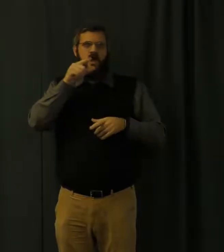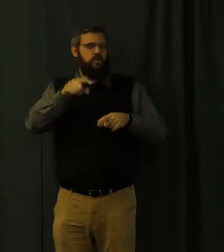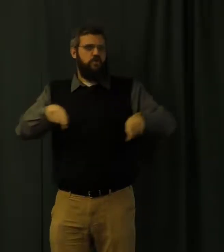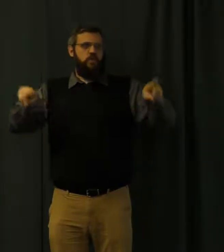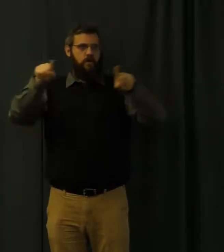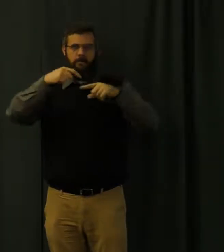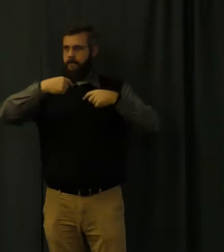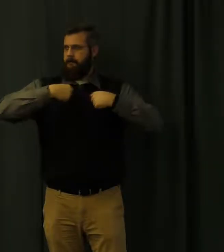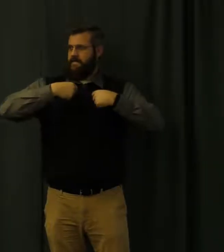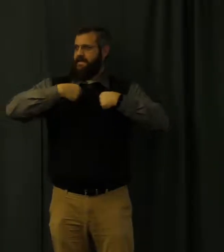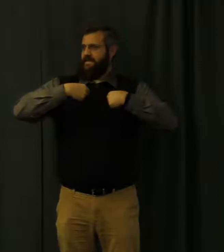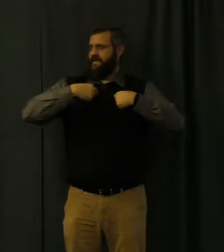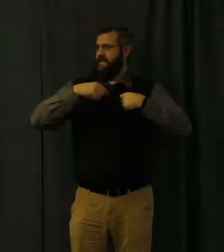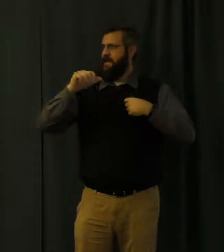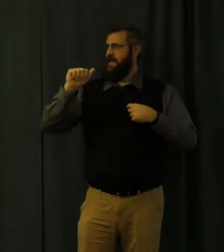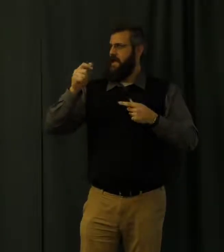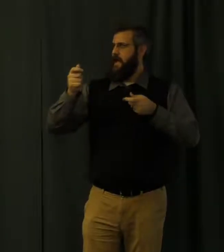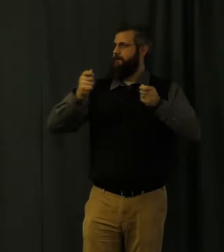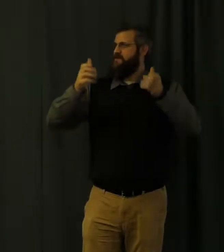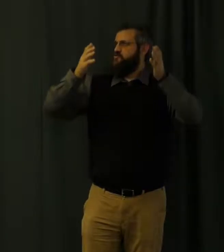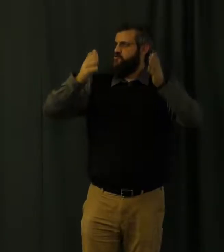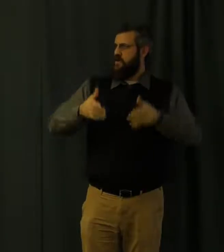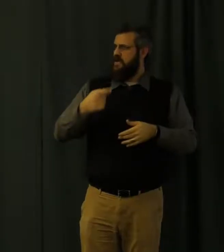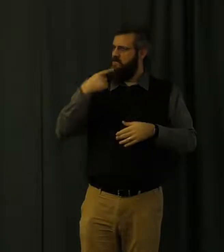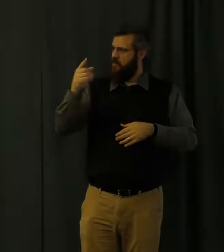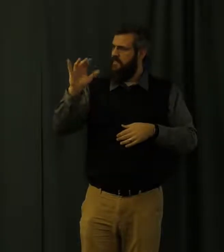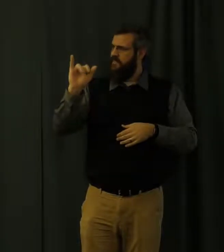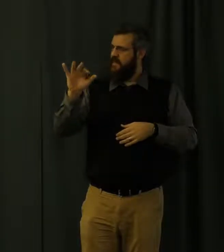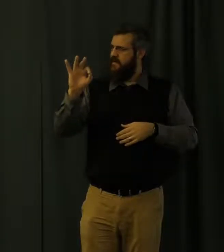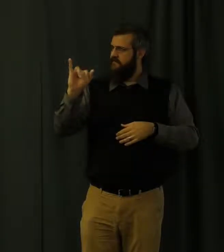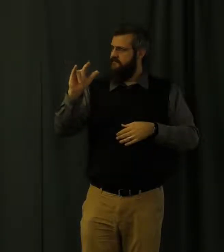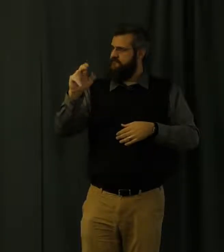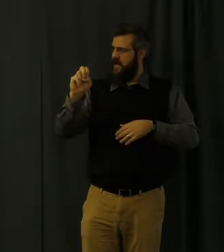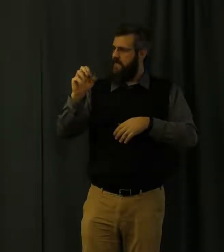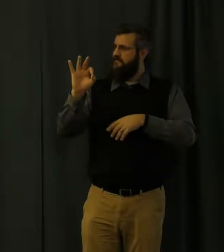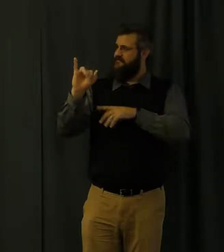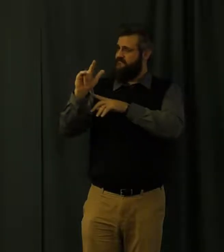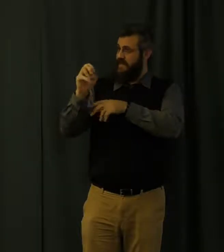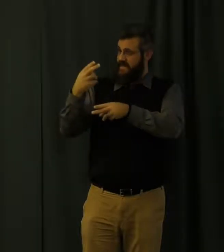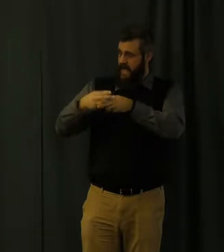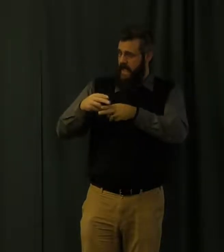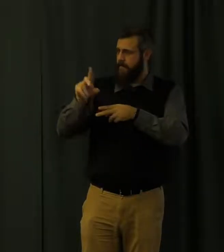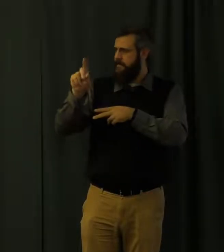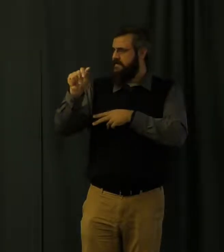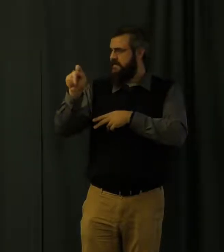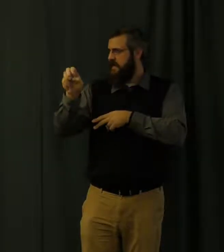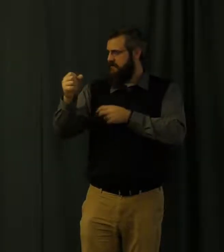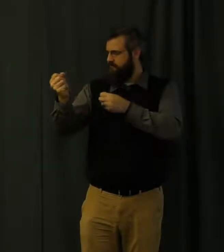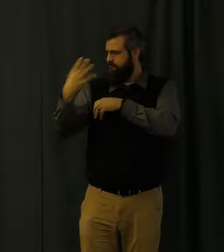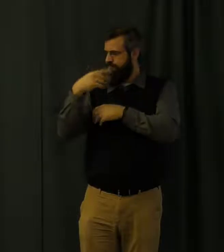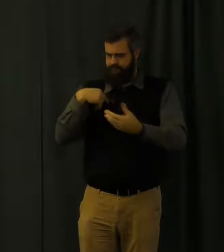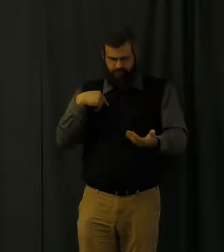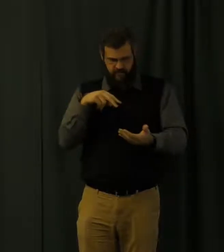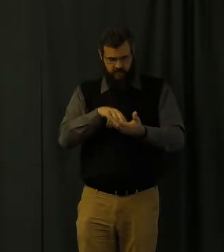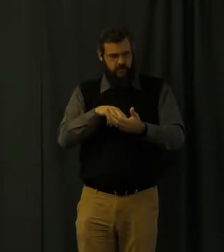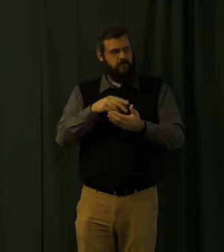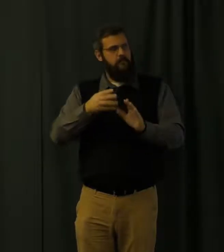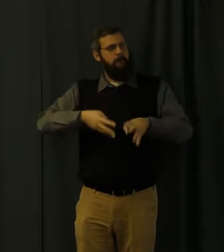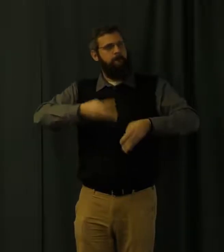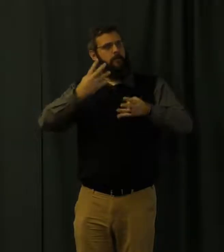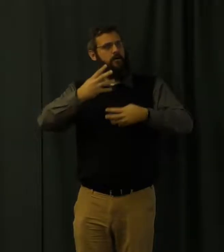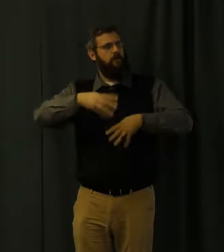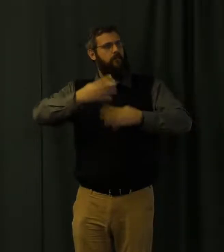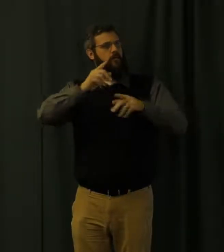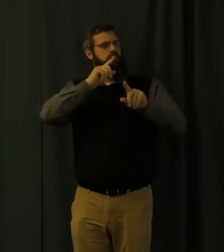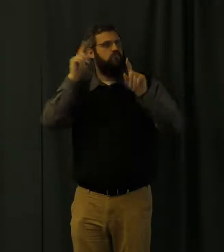like, the Google administrator, I said, give me the file name and the dates to when you think it happened. And he sent me that, and I ran a report in the admin console, and I was